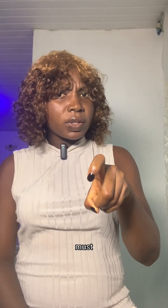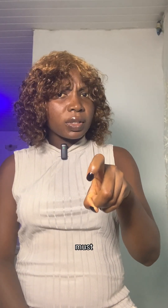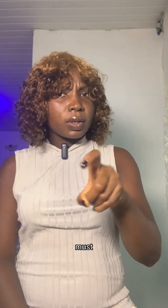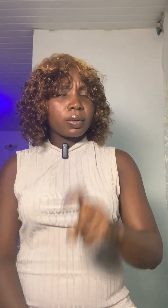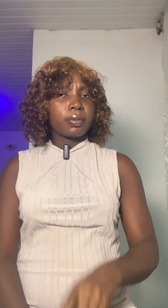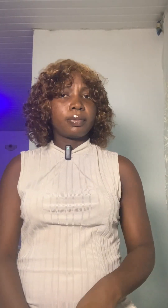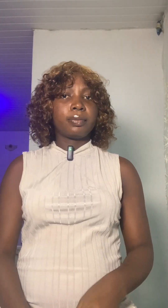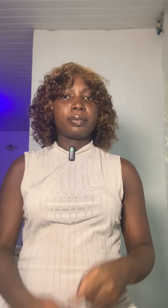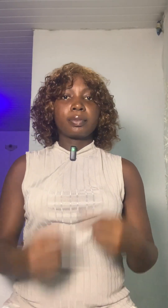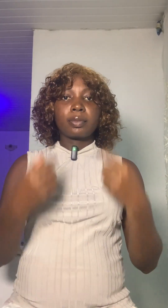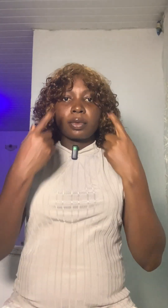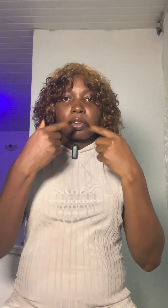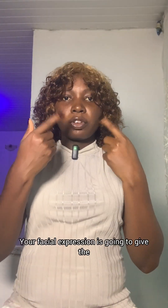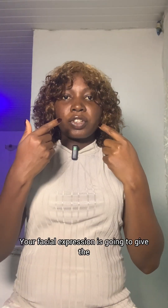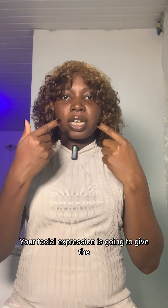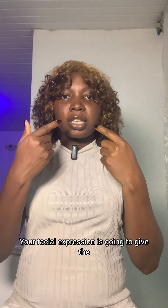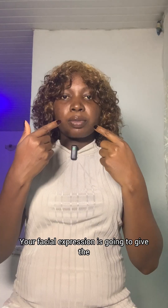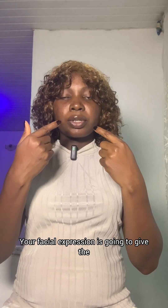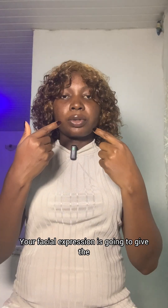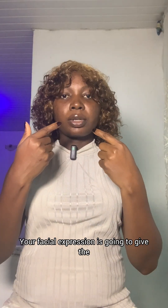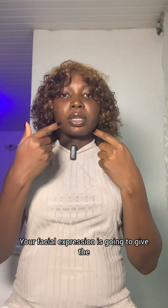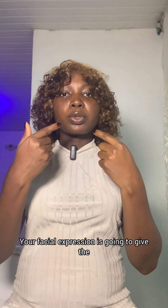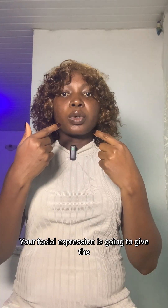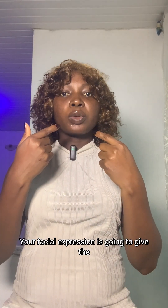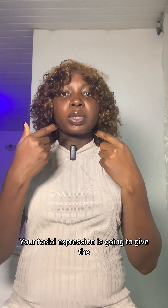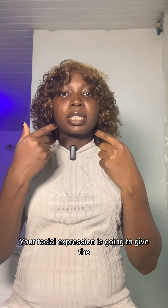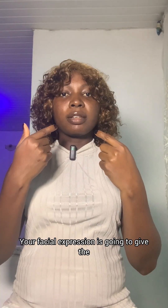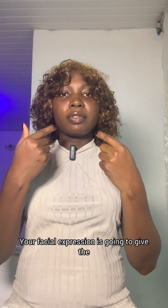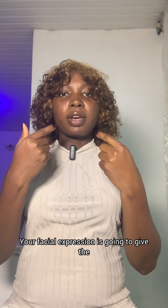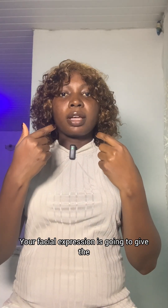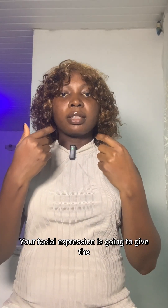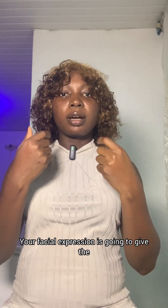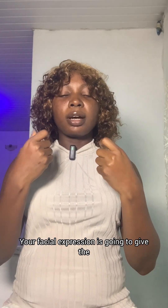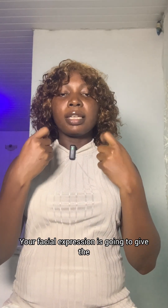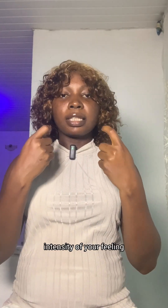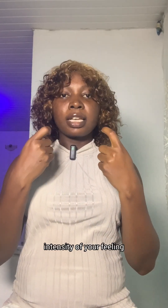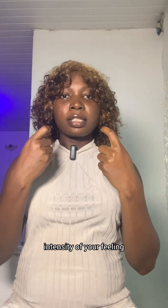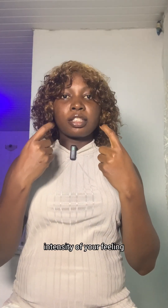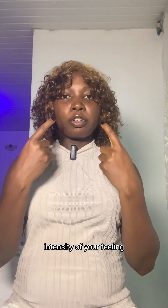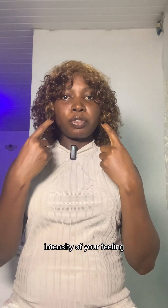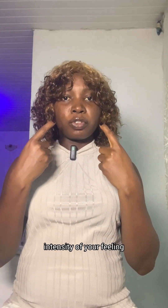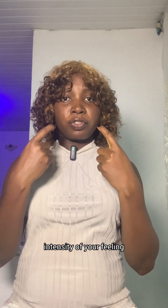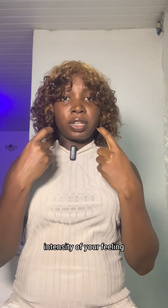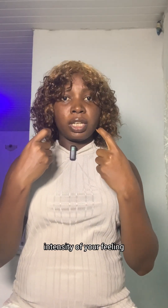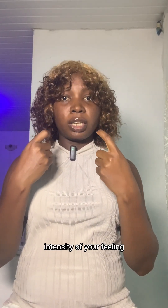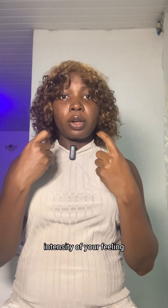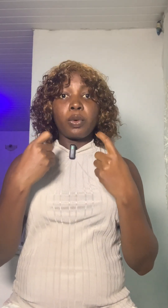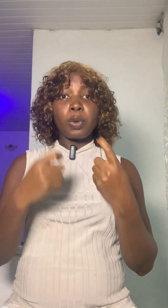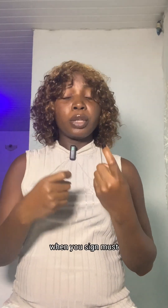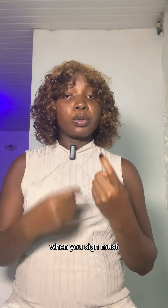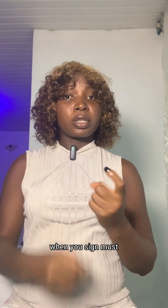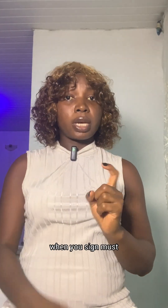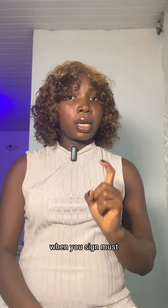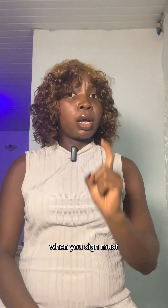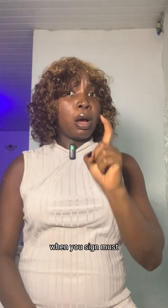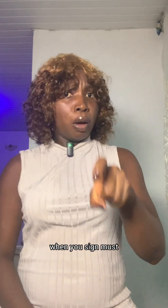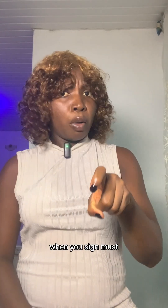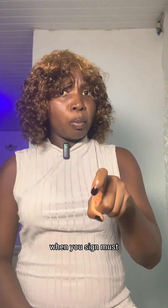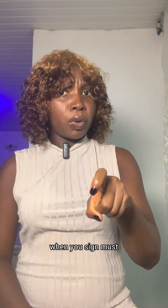must. Your facial expression is going to give the intensity of your feeling when you sign